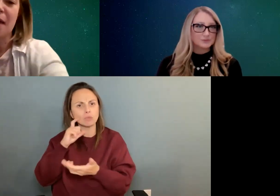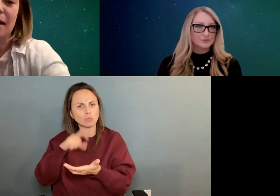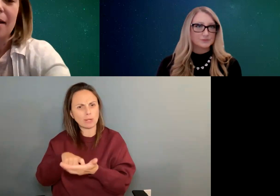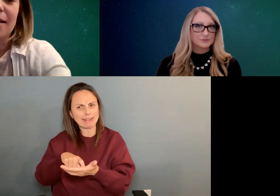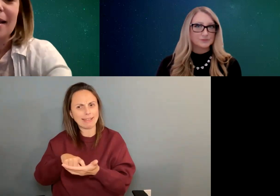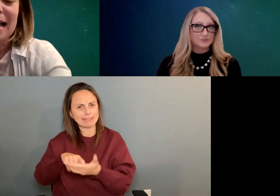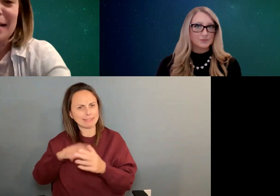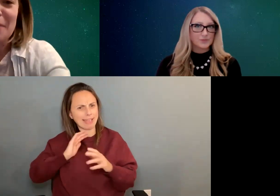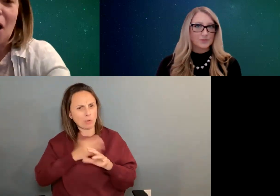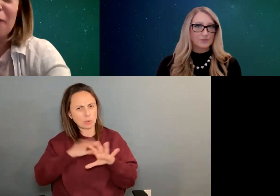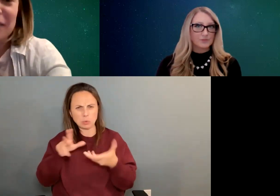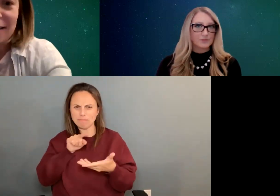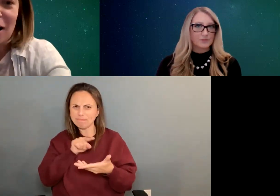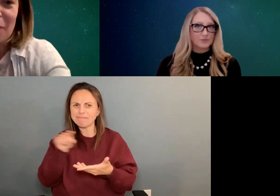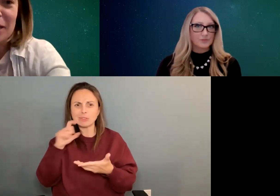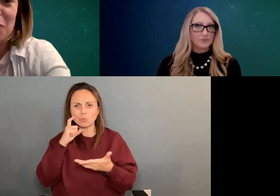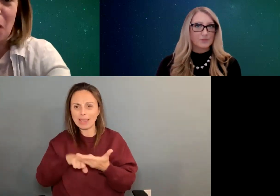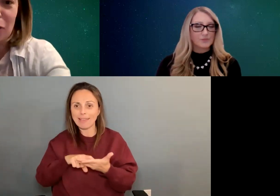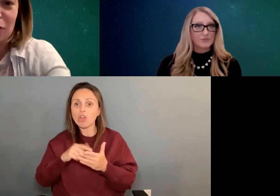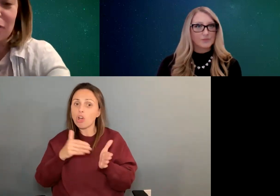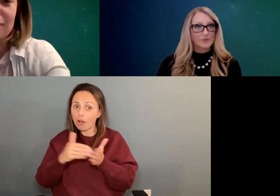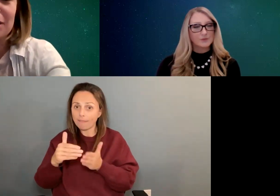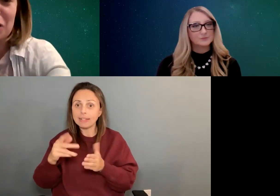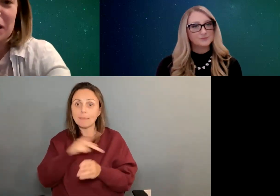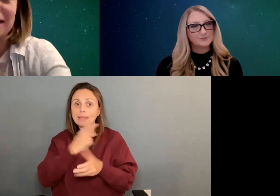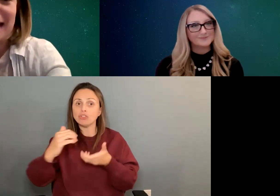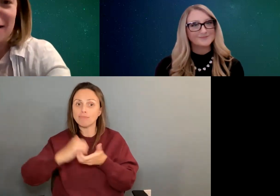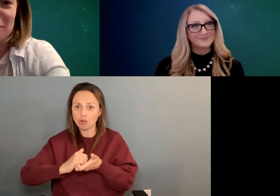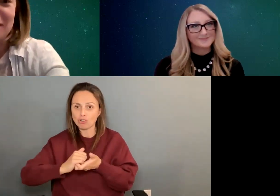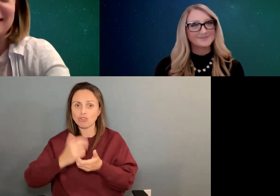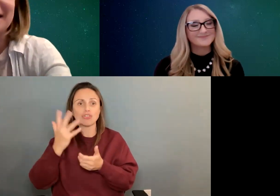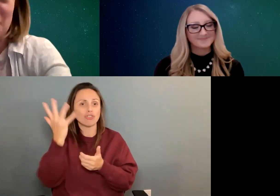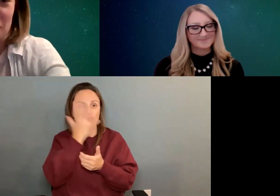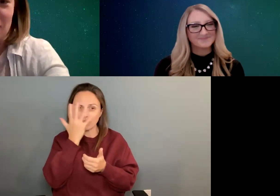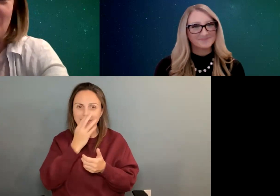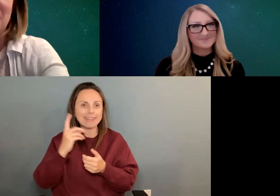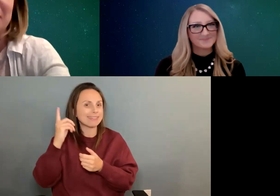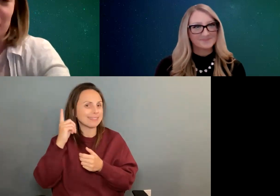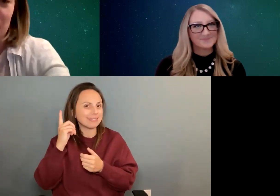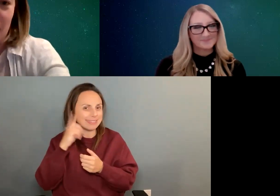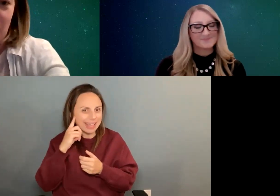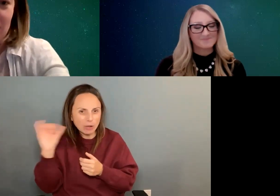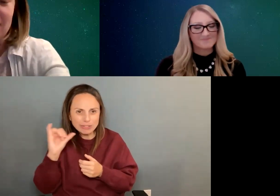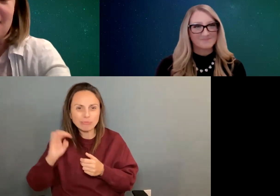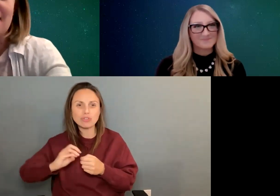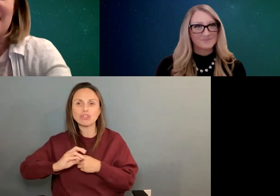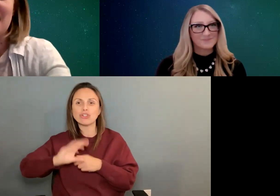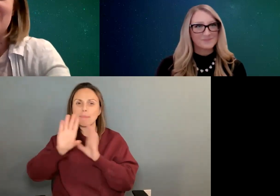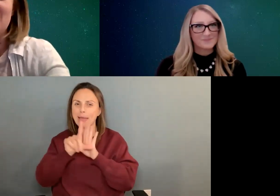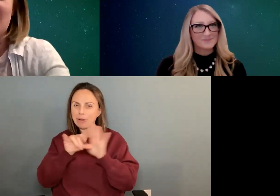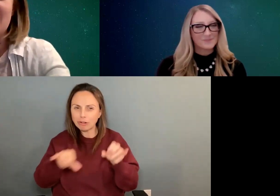a group that often our patient partners look and sound similar, come from similar